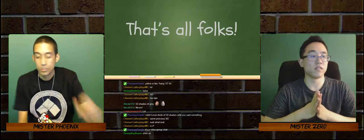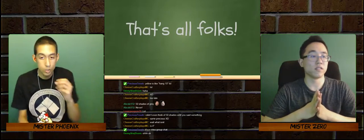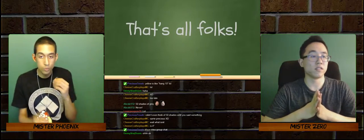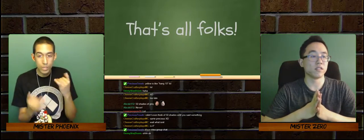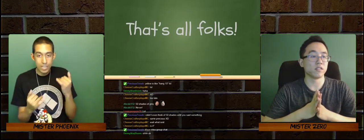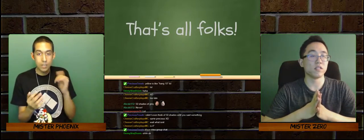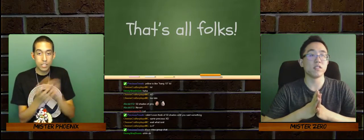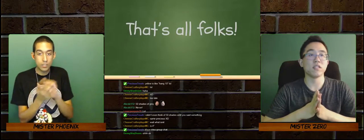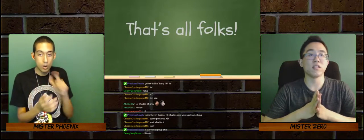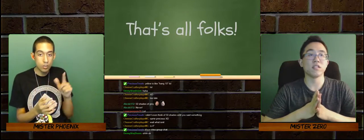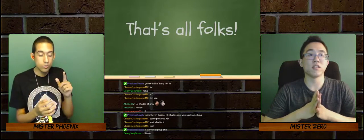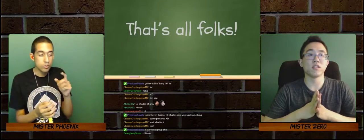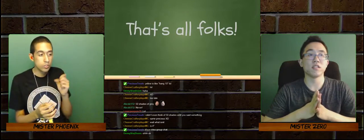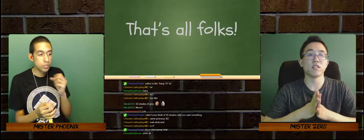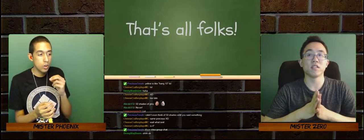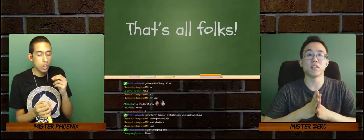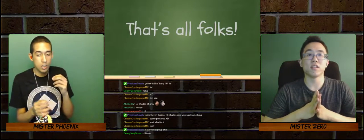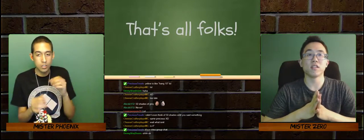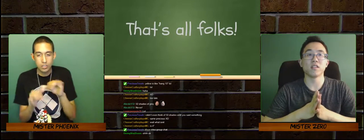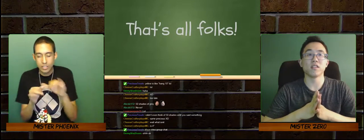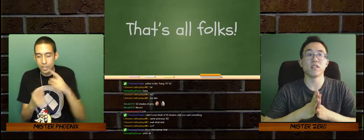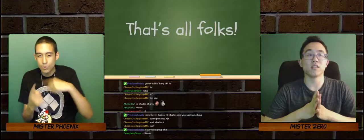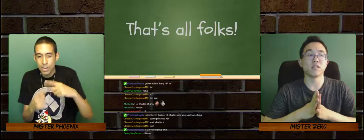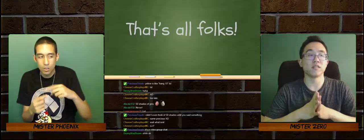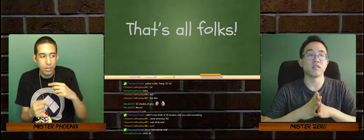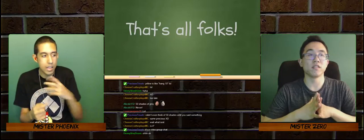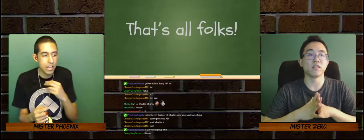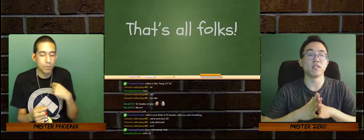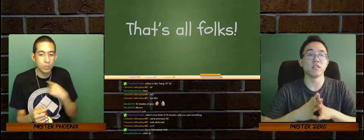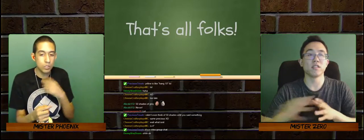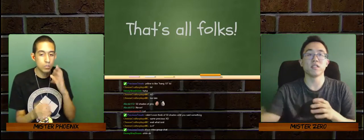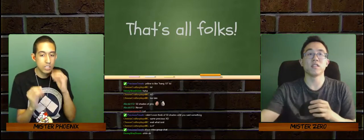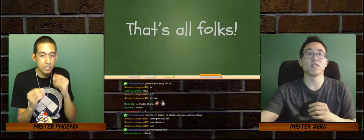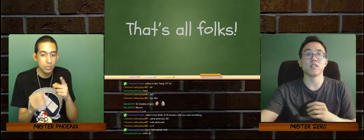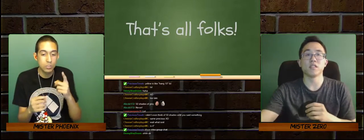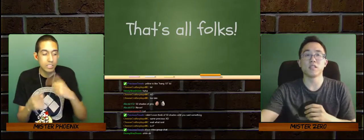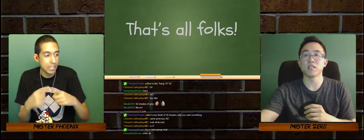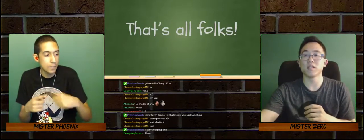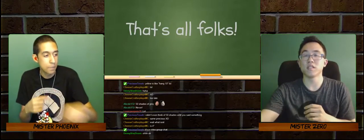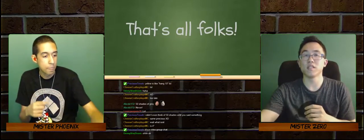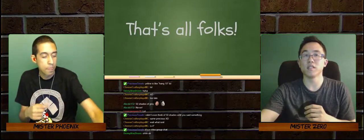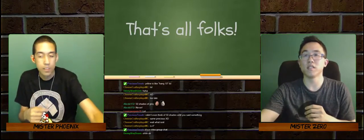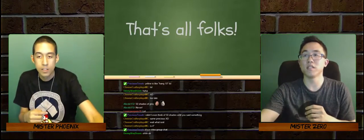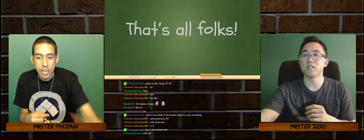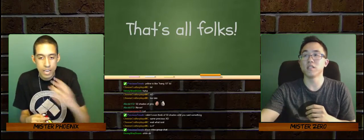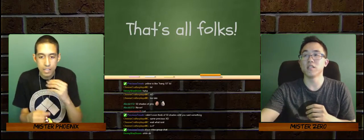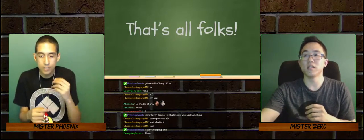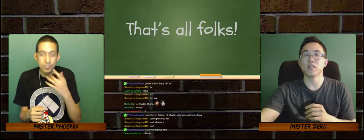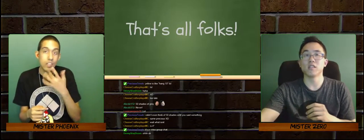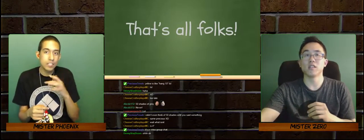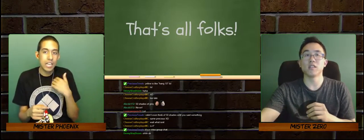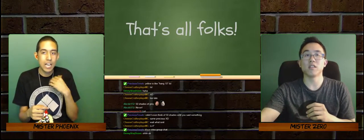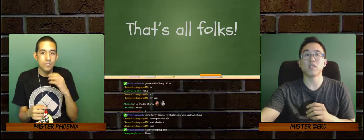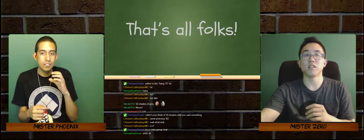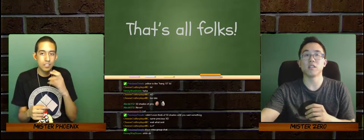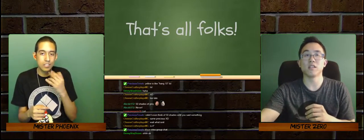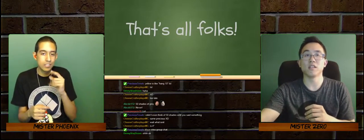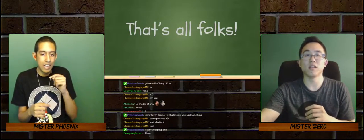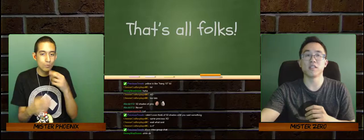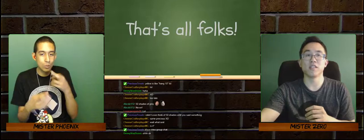so right now that's all. So stay around and we will teach you the sign, and luckily have